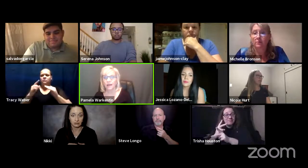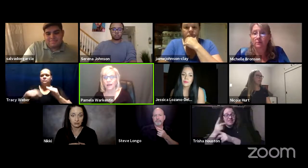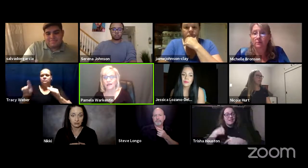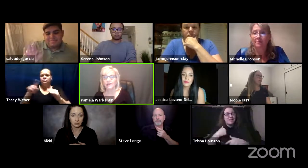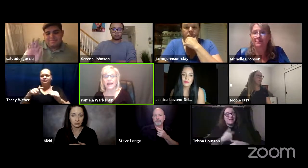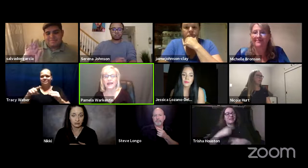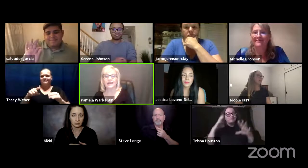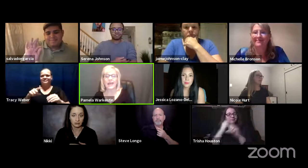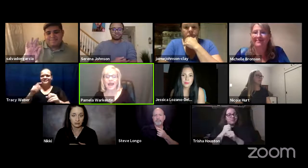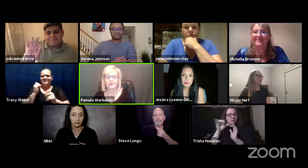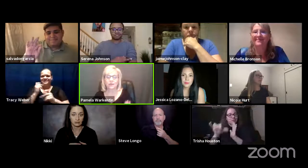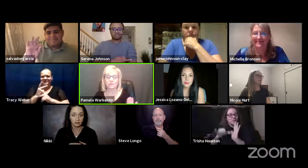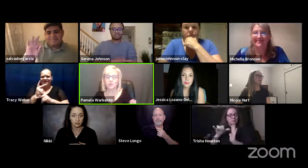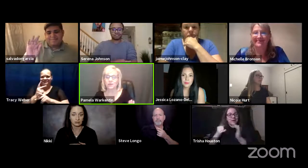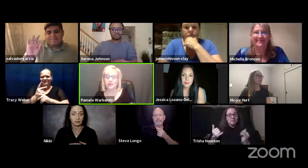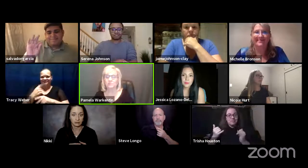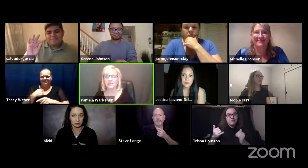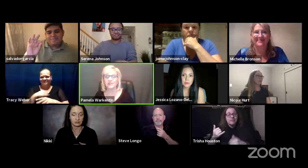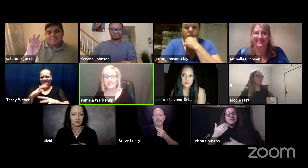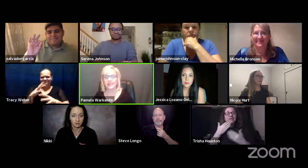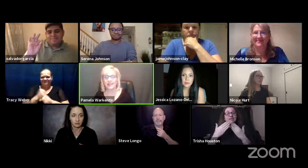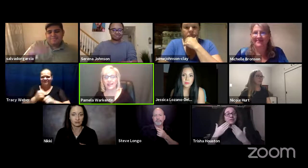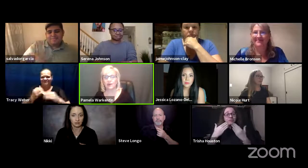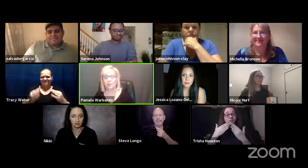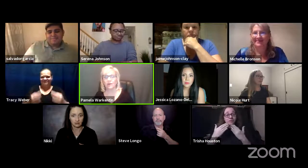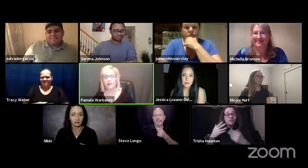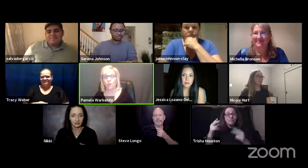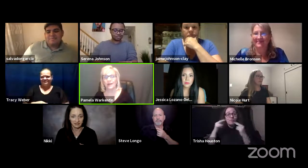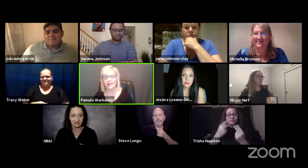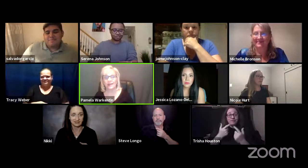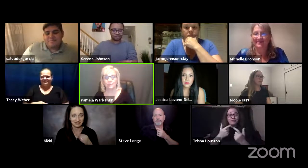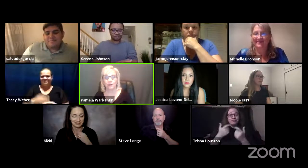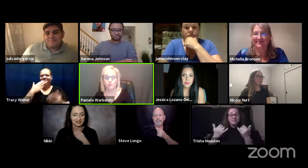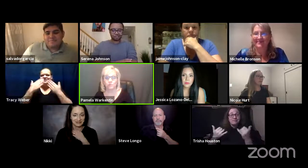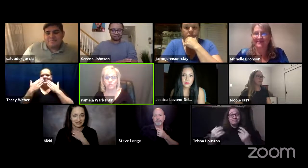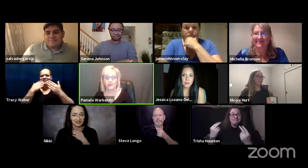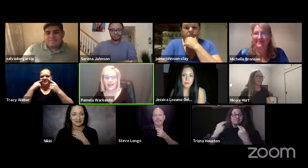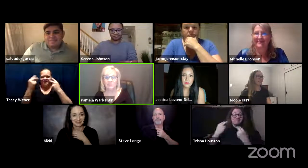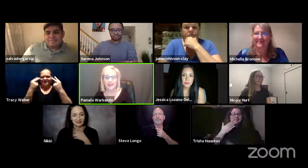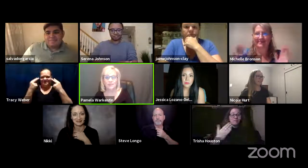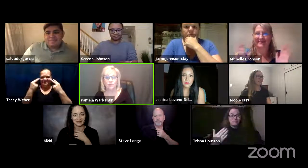And as a community, please take care. We are winding up our YouTube now. Thanks